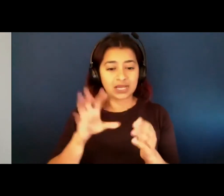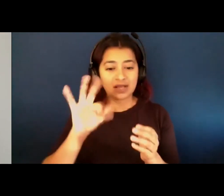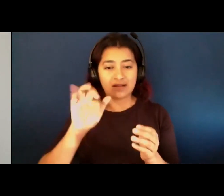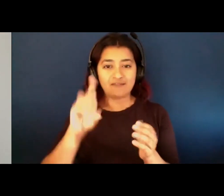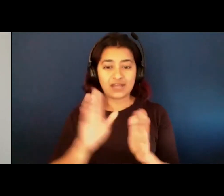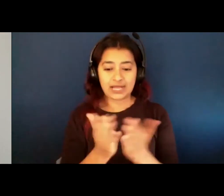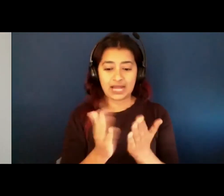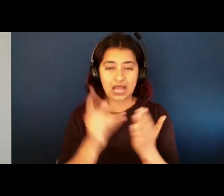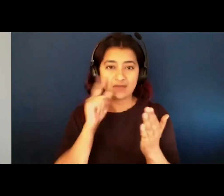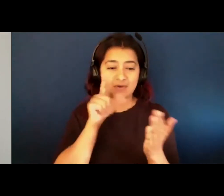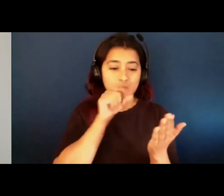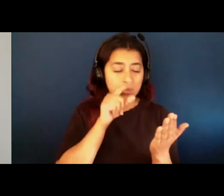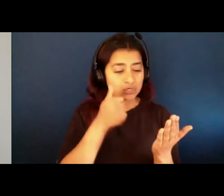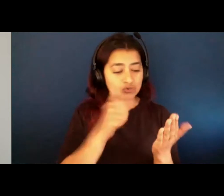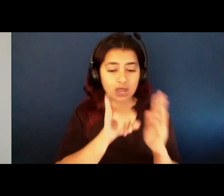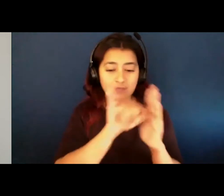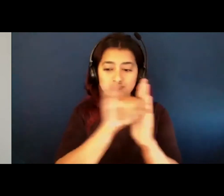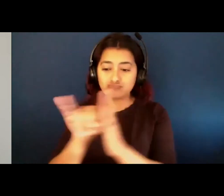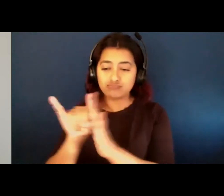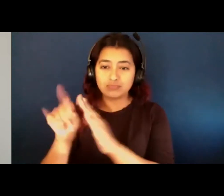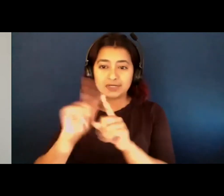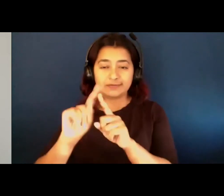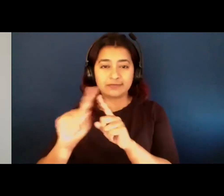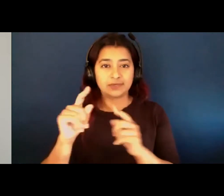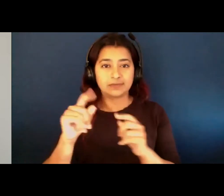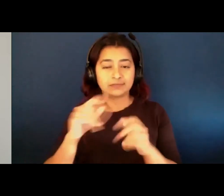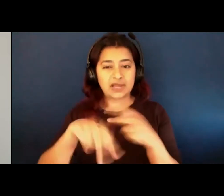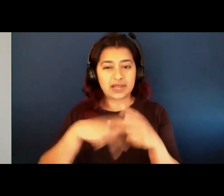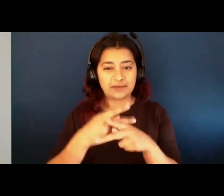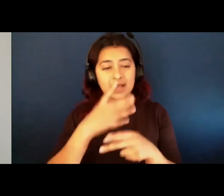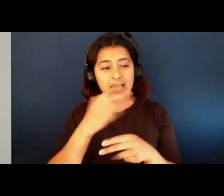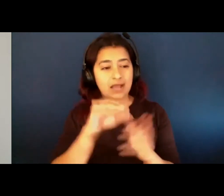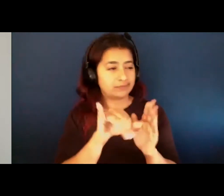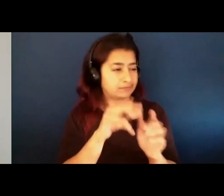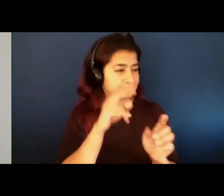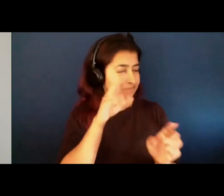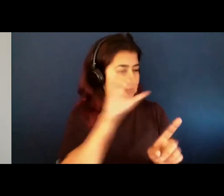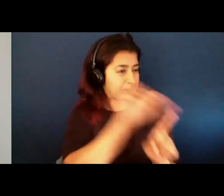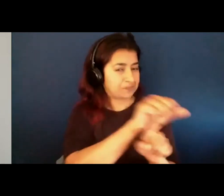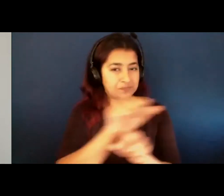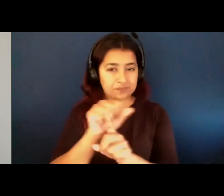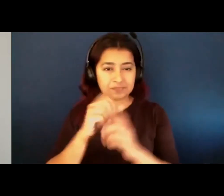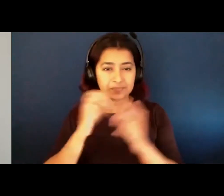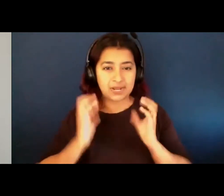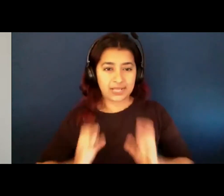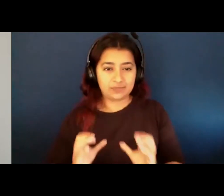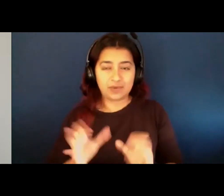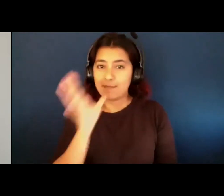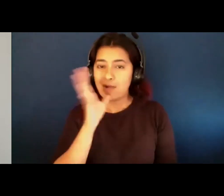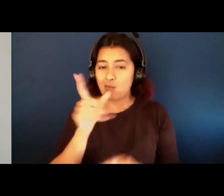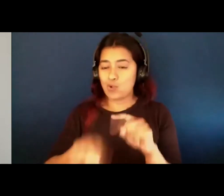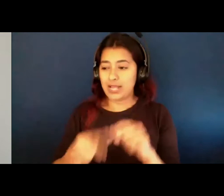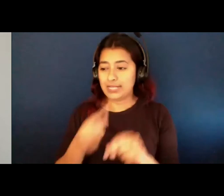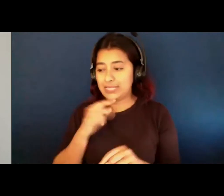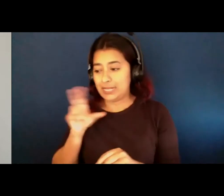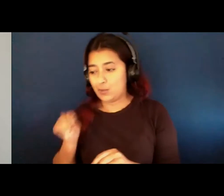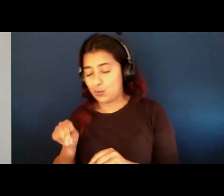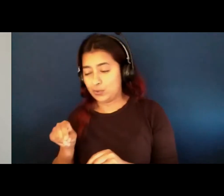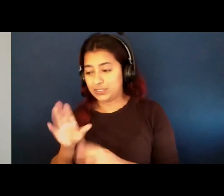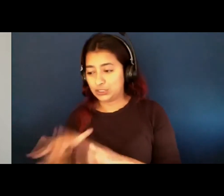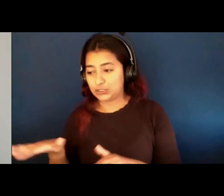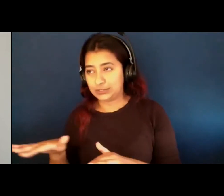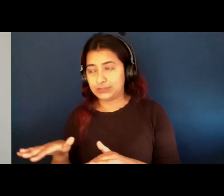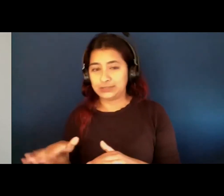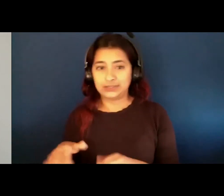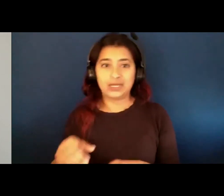the species. She also ID'd the customers. Moms who couldn't say no to their children,